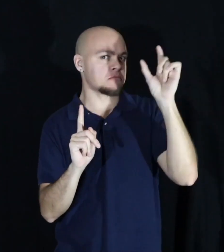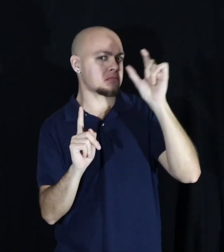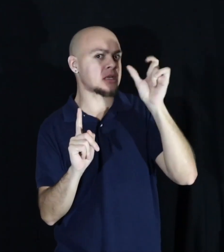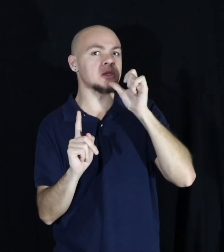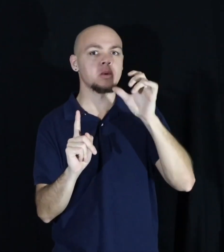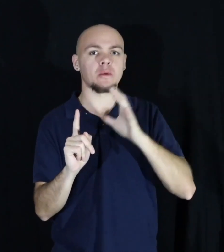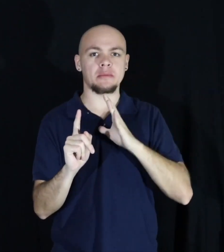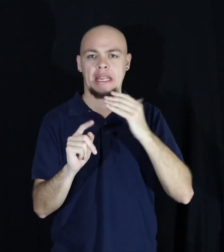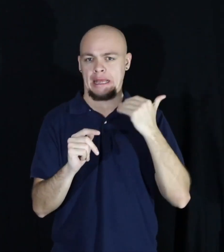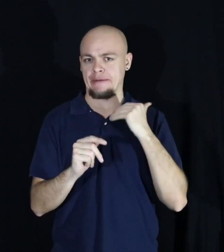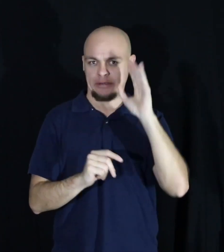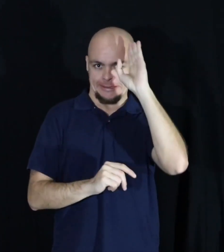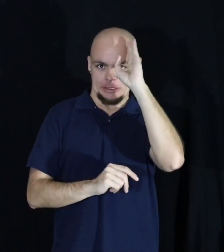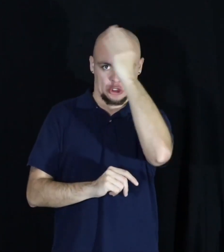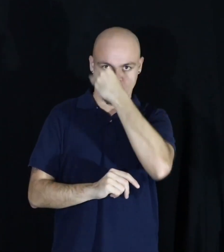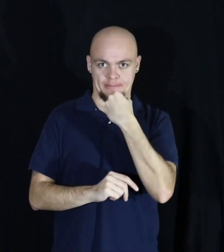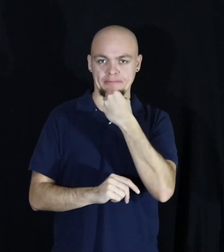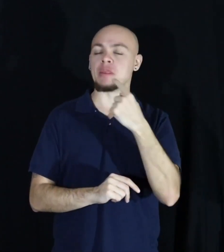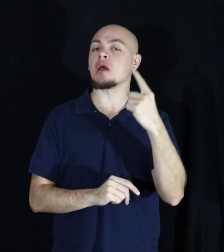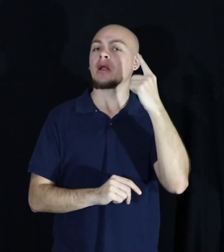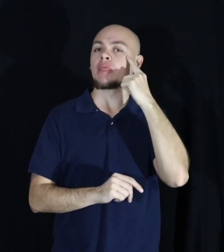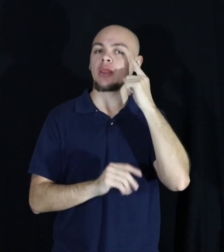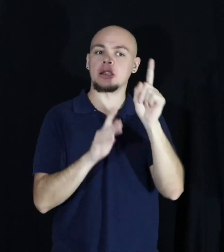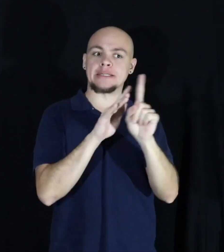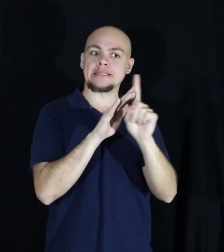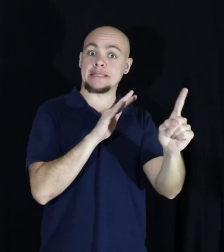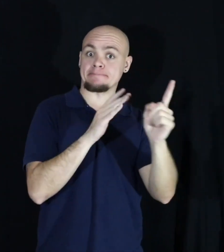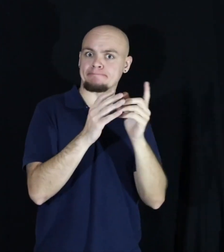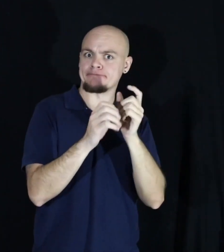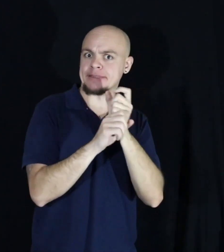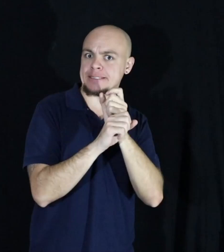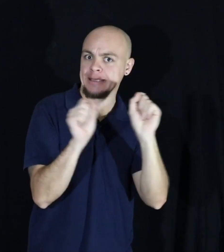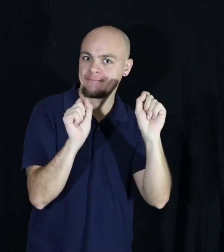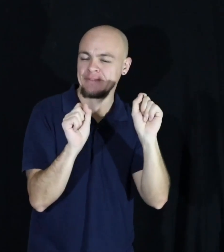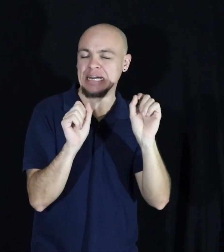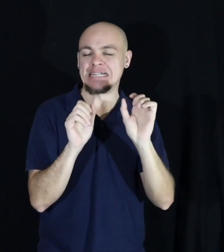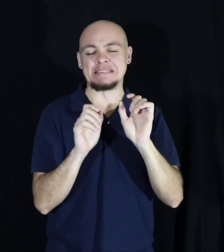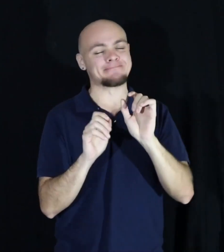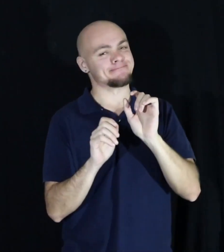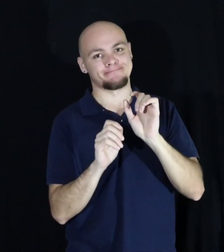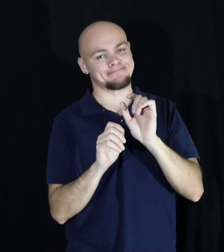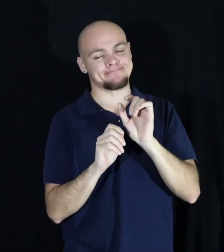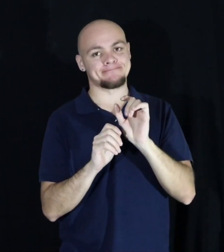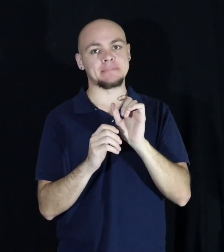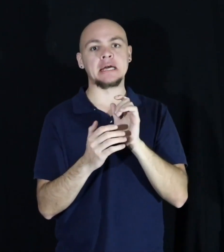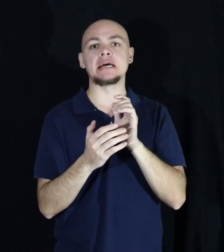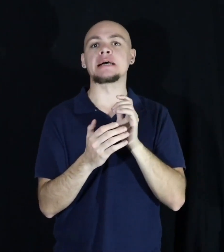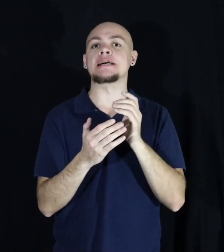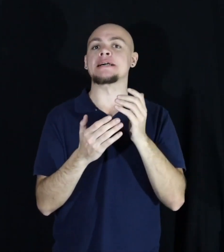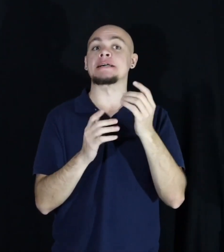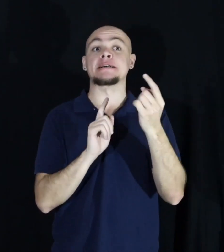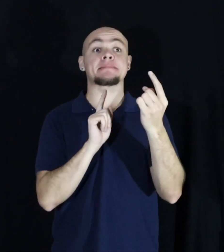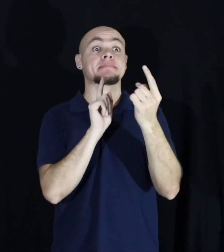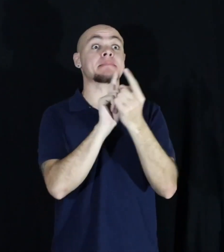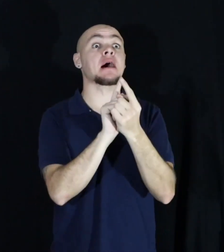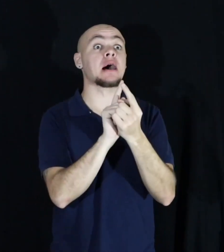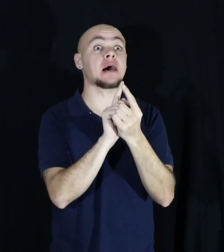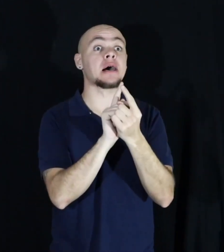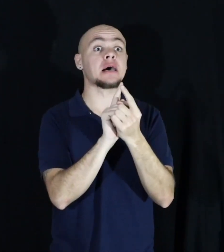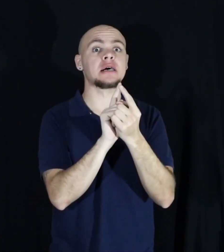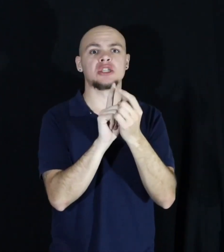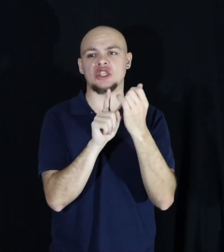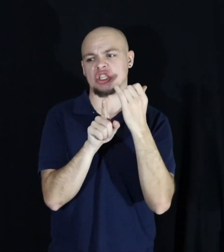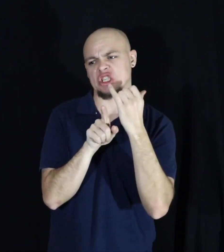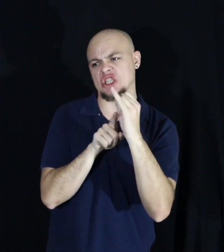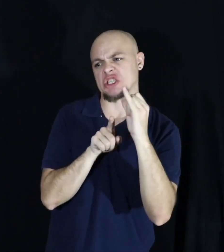hijab. We thought we were escaping to safety, but instead, we were greeted with